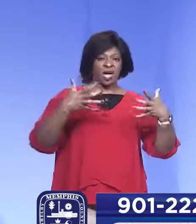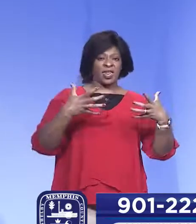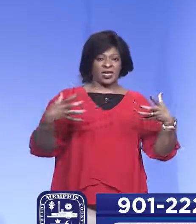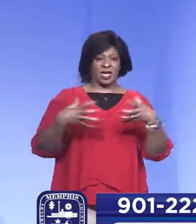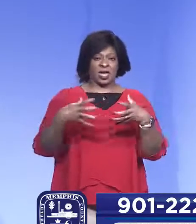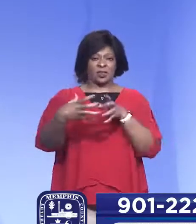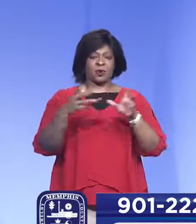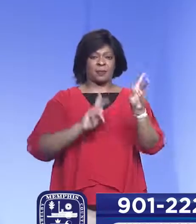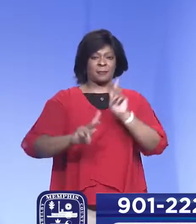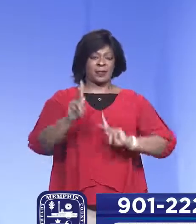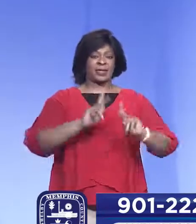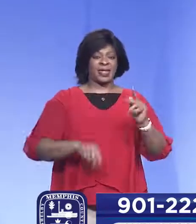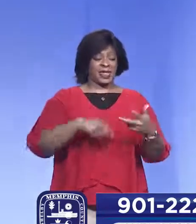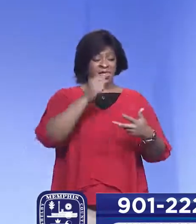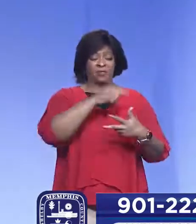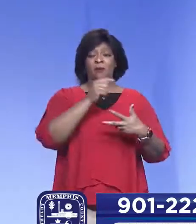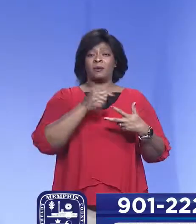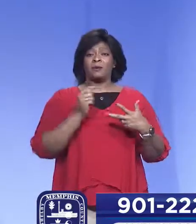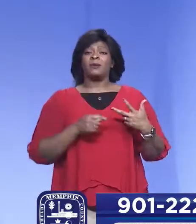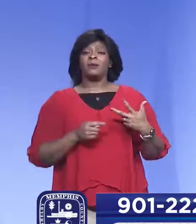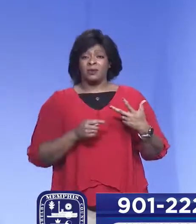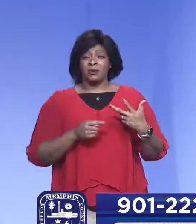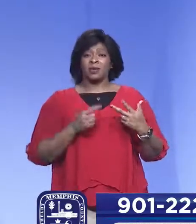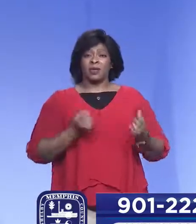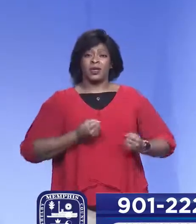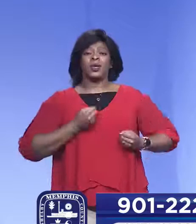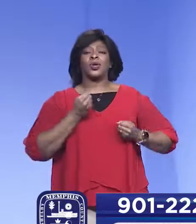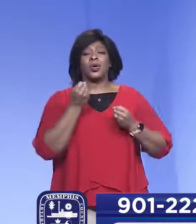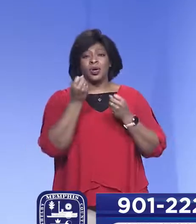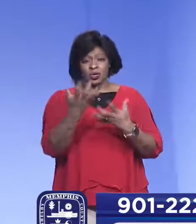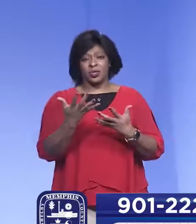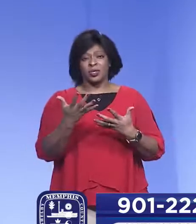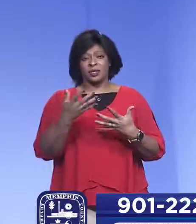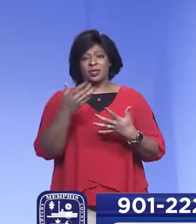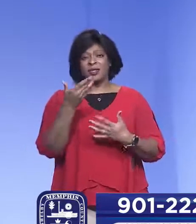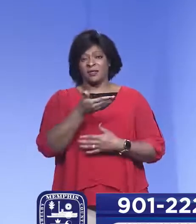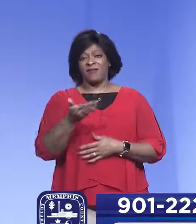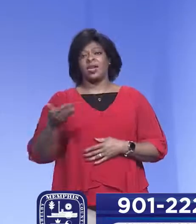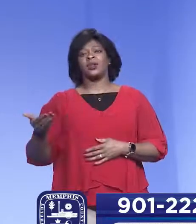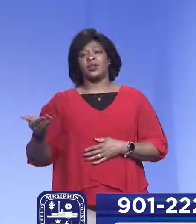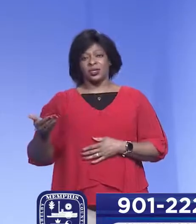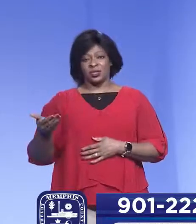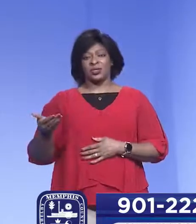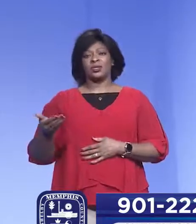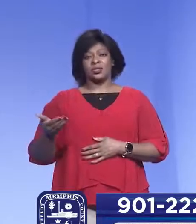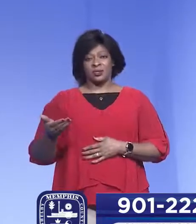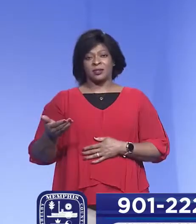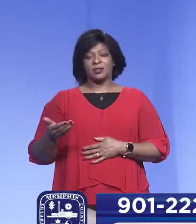gatherings. Those are the contributing factors